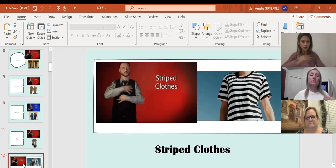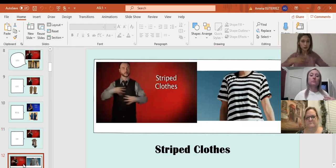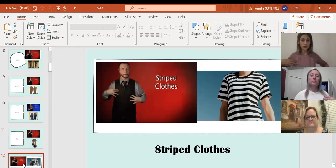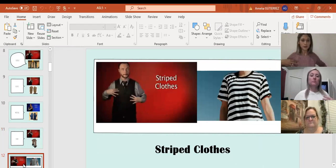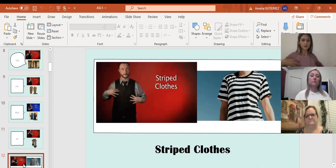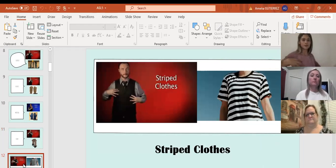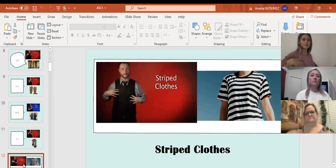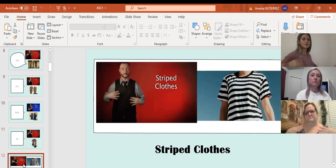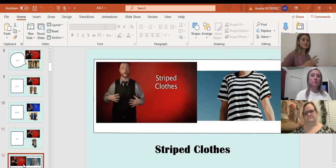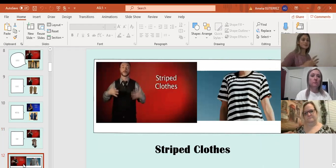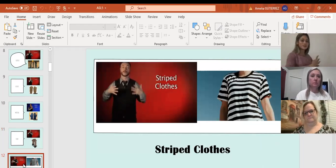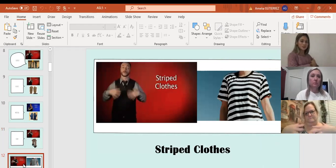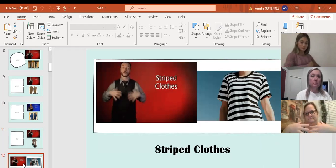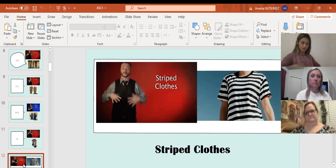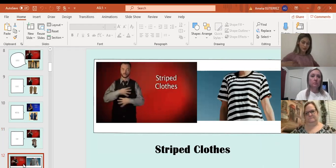Stripes.